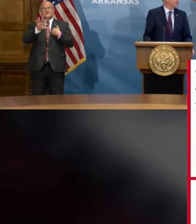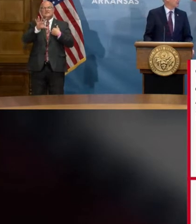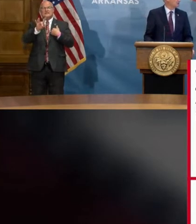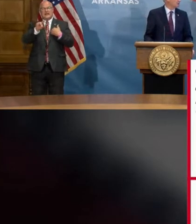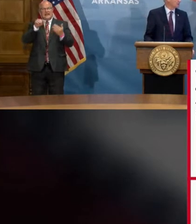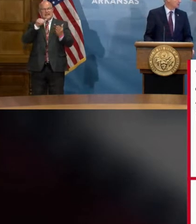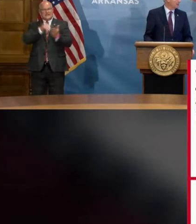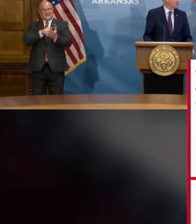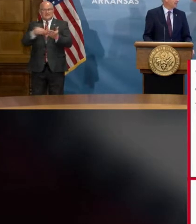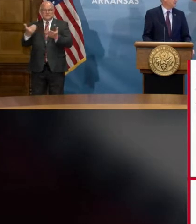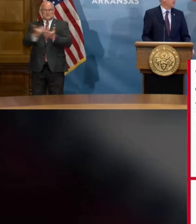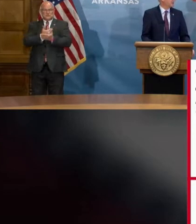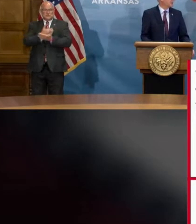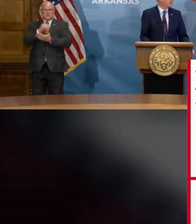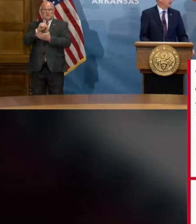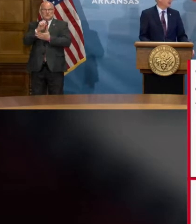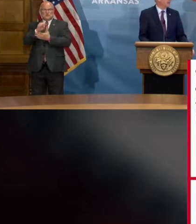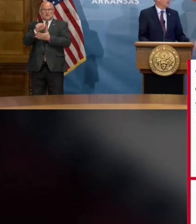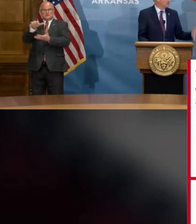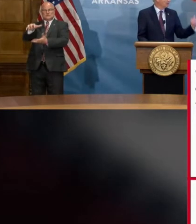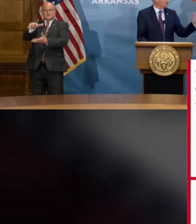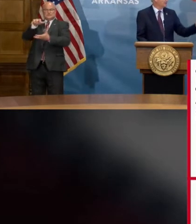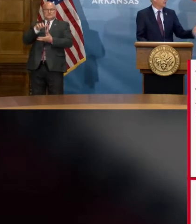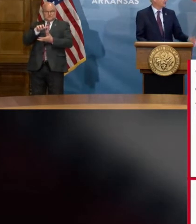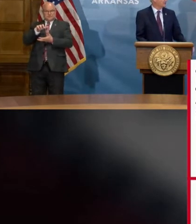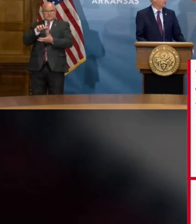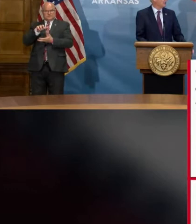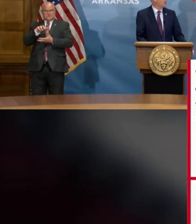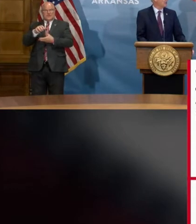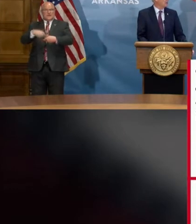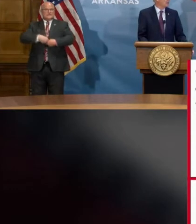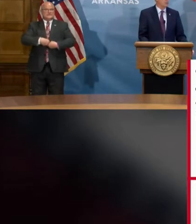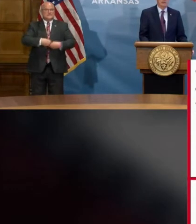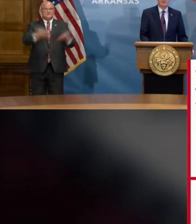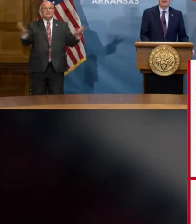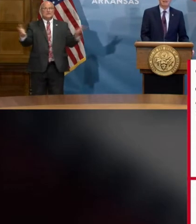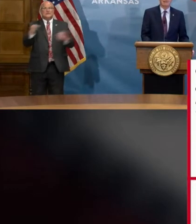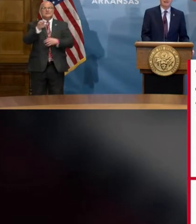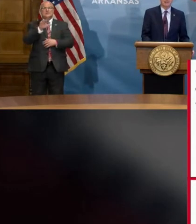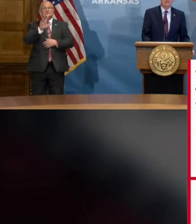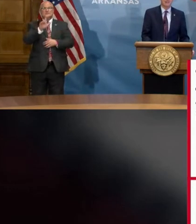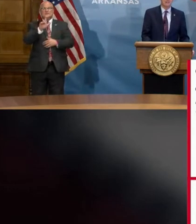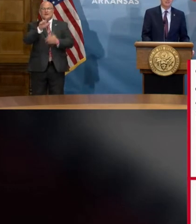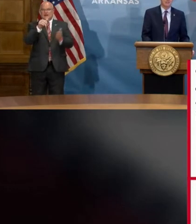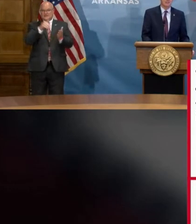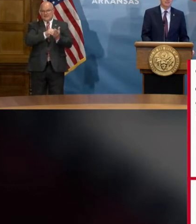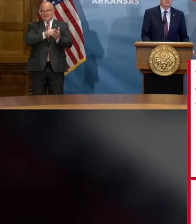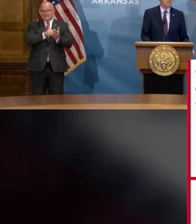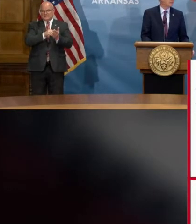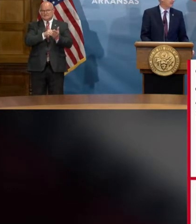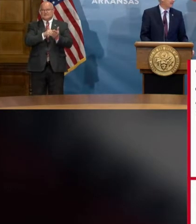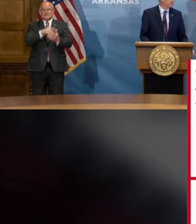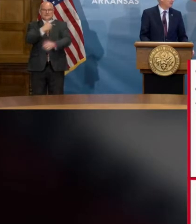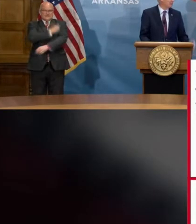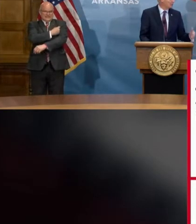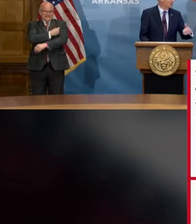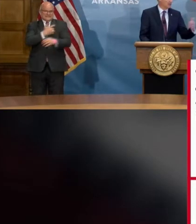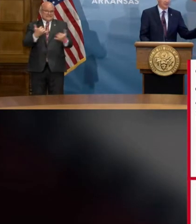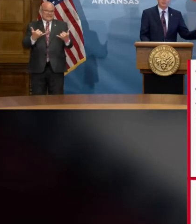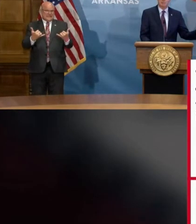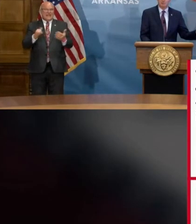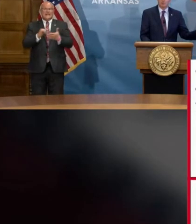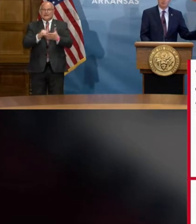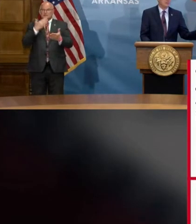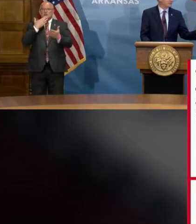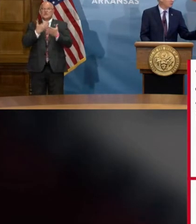58,000 new doses received from yesterday. We've distributed 25,000 doses of the vaccine, which